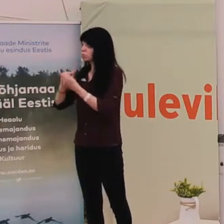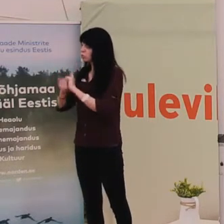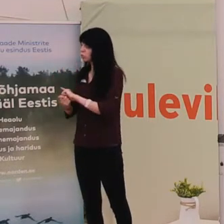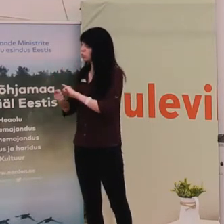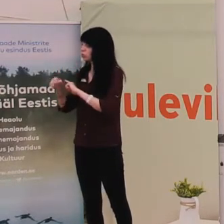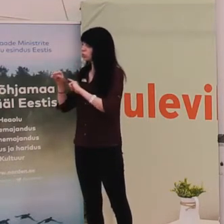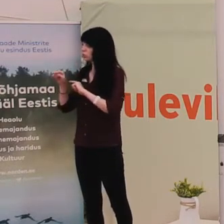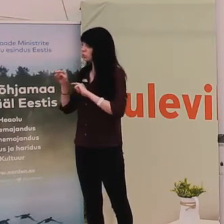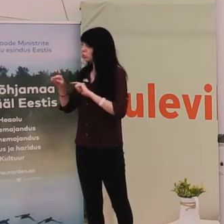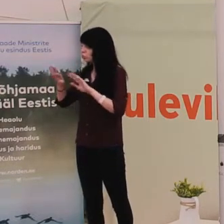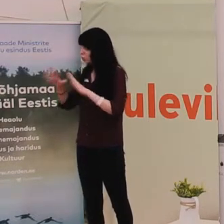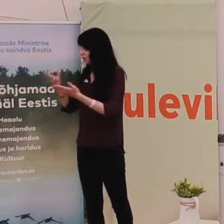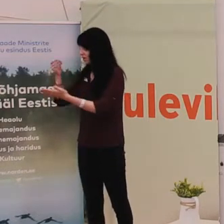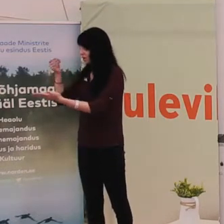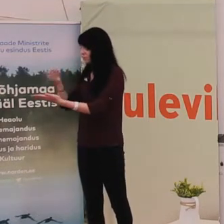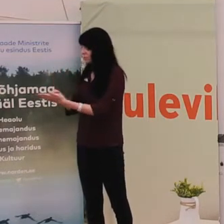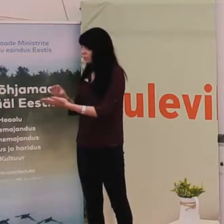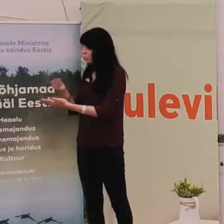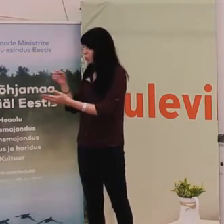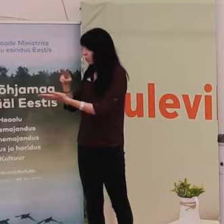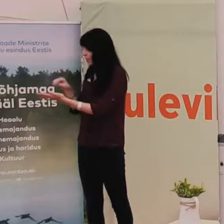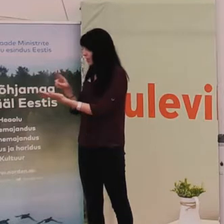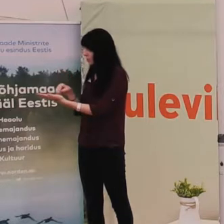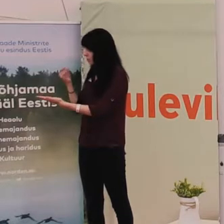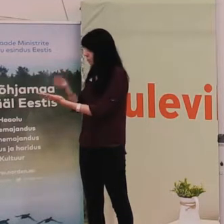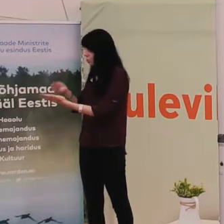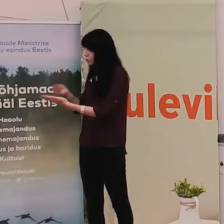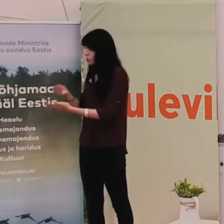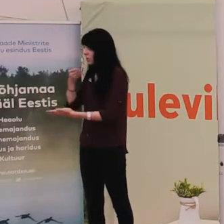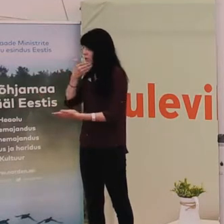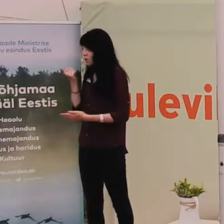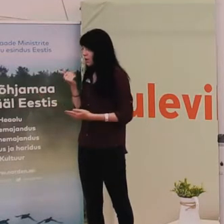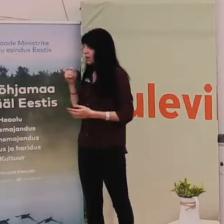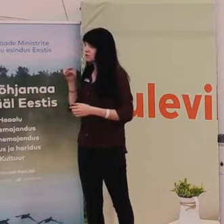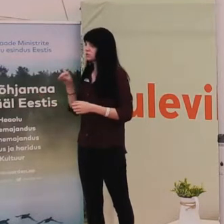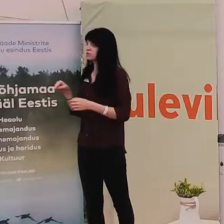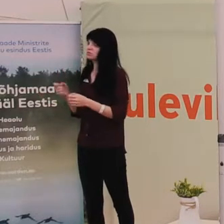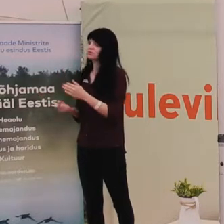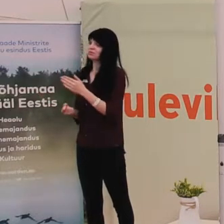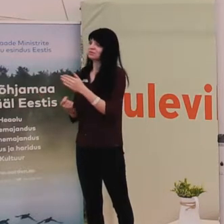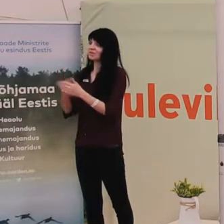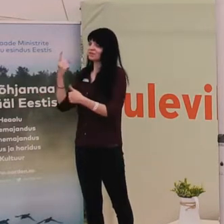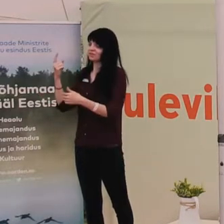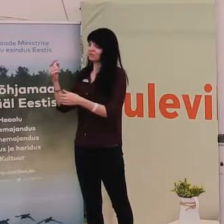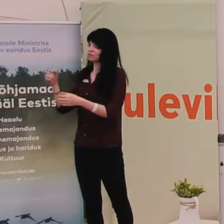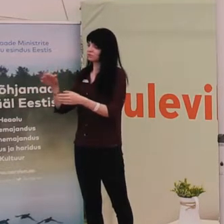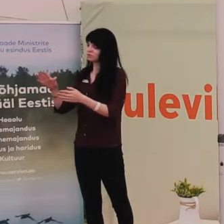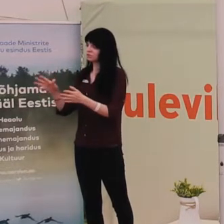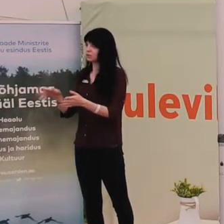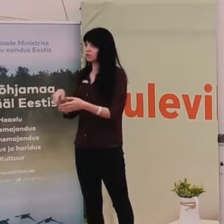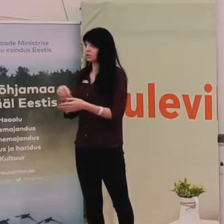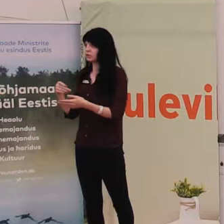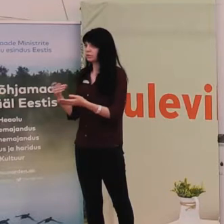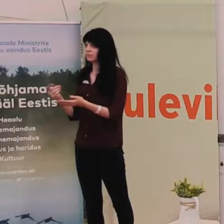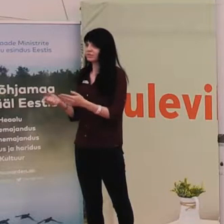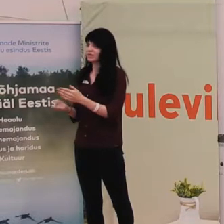not adequately priced, then what comes out is a so-called negative externality, as business people call it, meaning